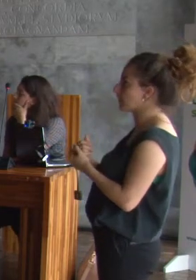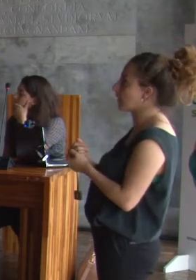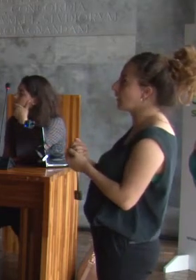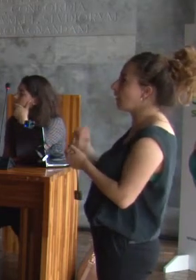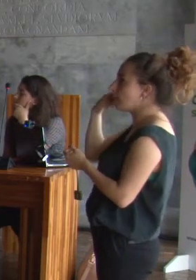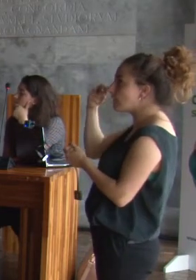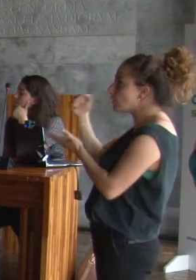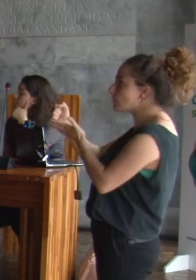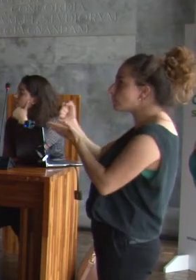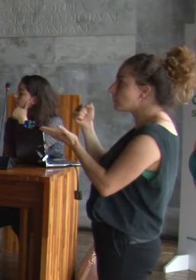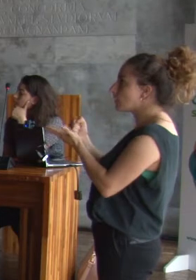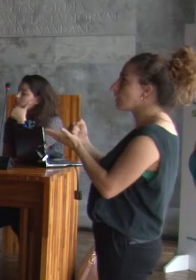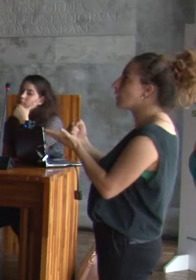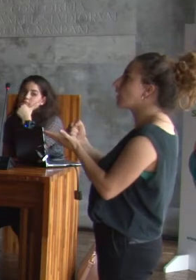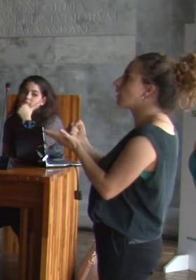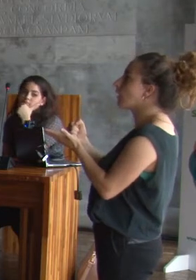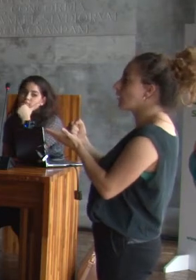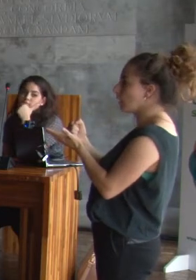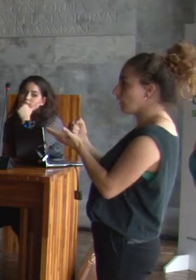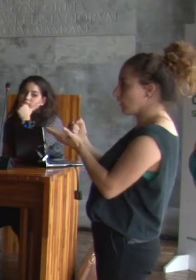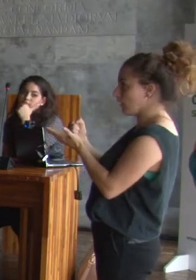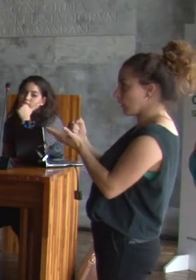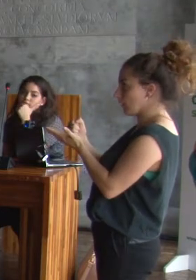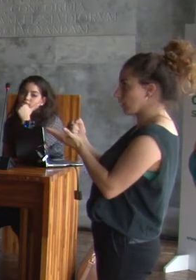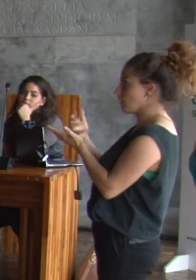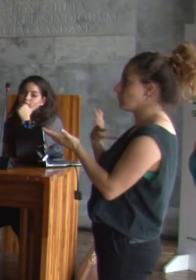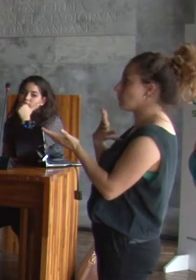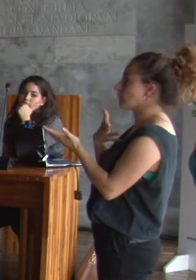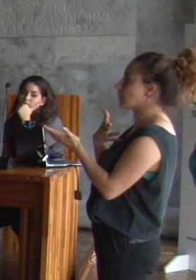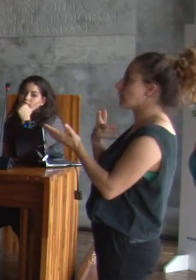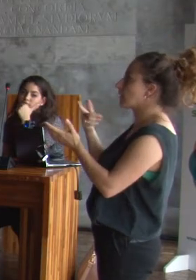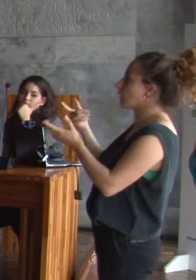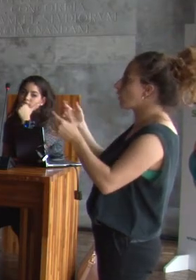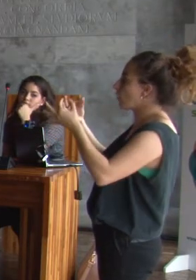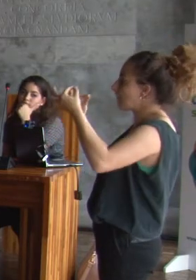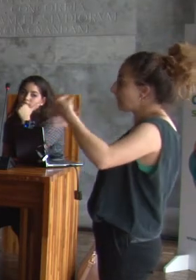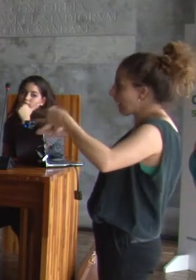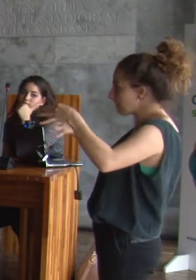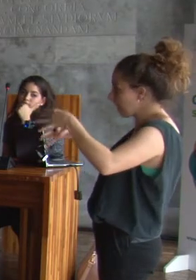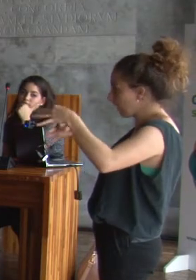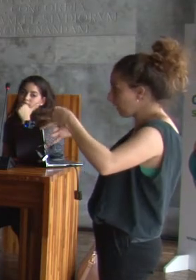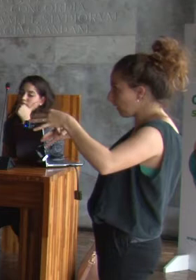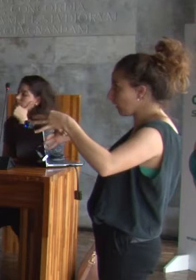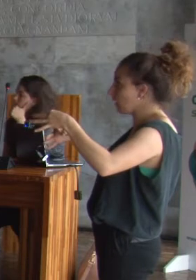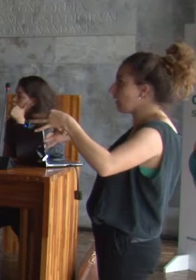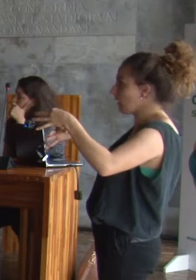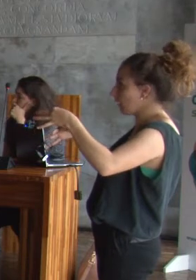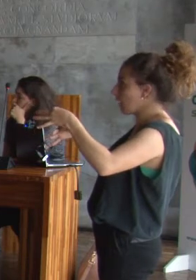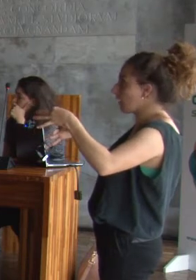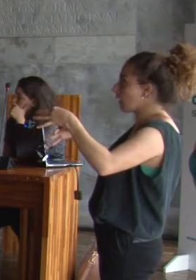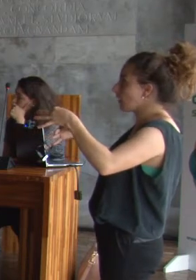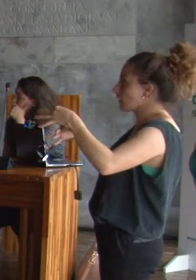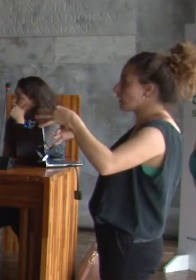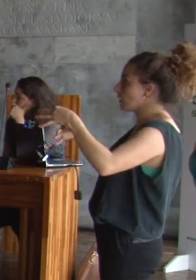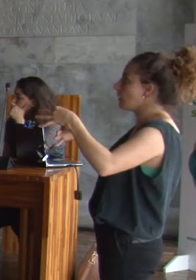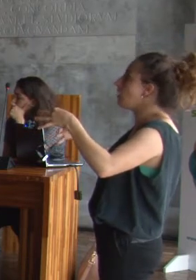This video documents the process of Blind Wiki citizen cartography and the resulting connected soundscape,